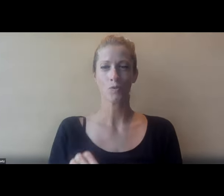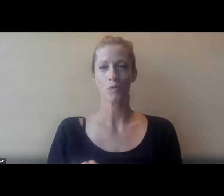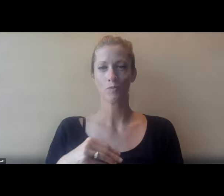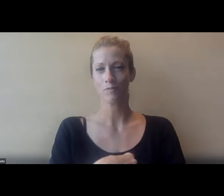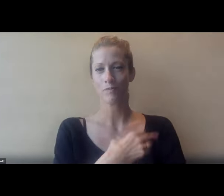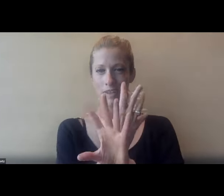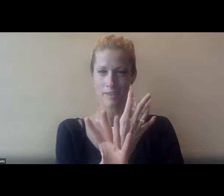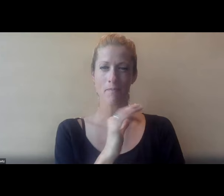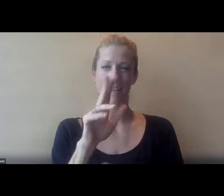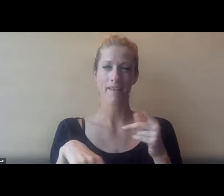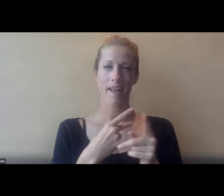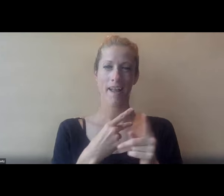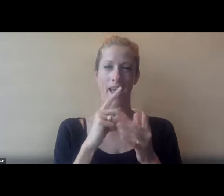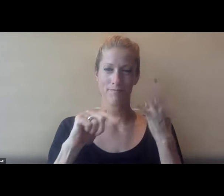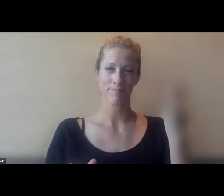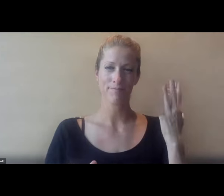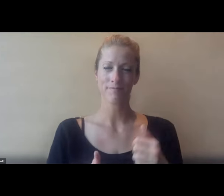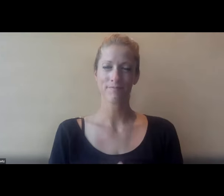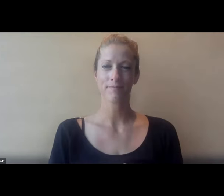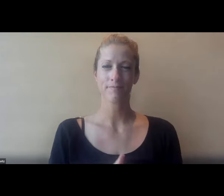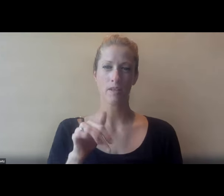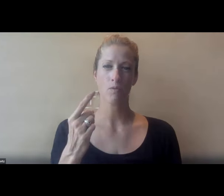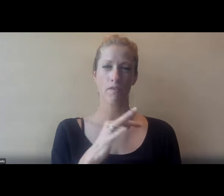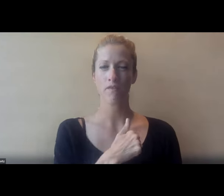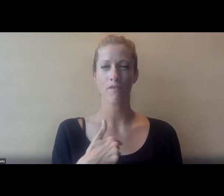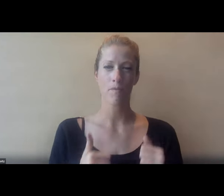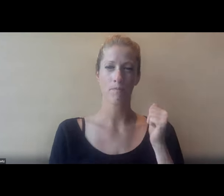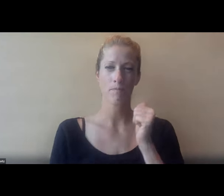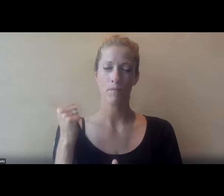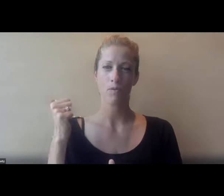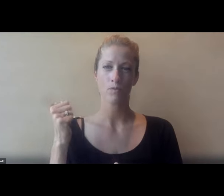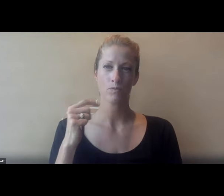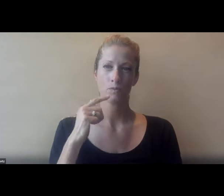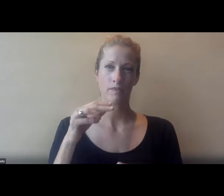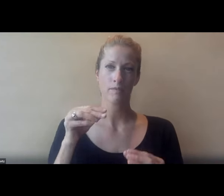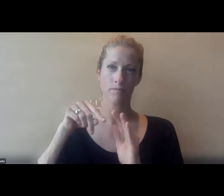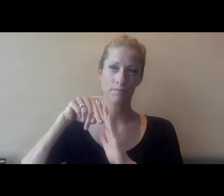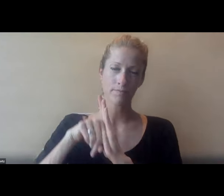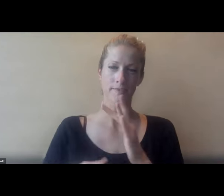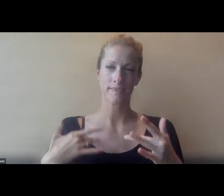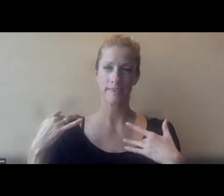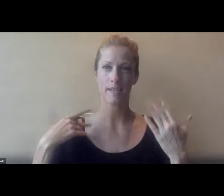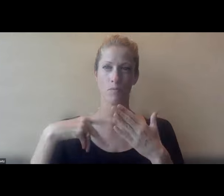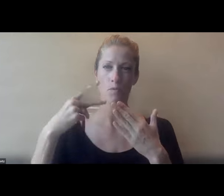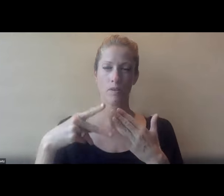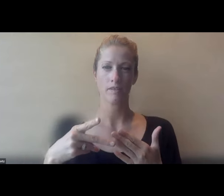FaceTime, et cetera. It's one of our most extensive and exciting programs, and as we